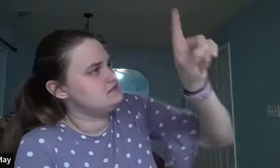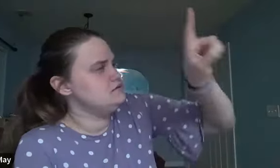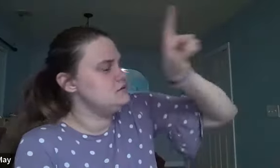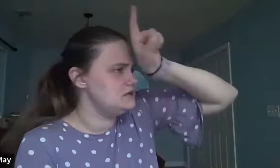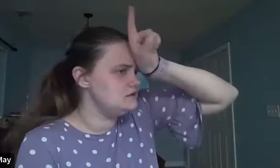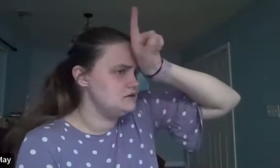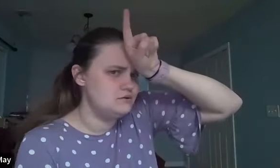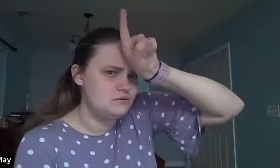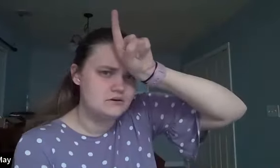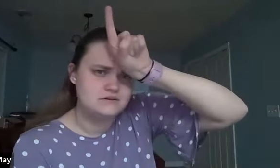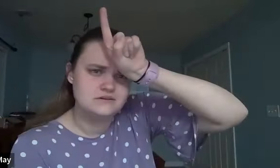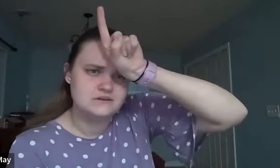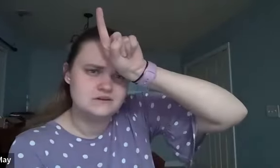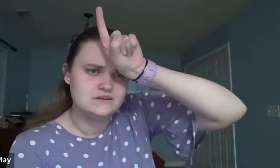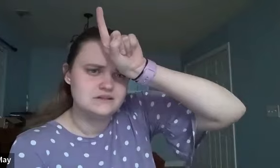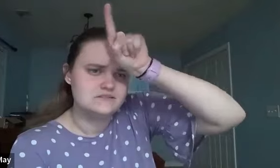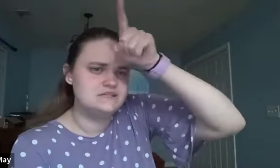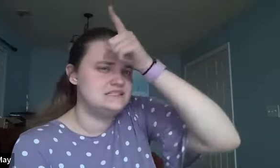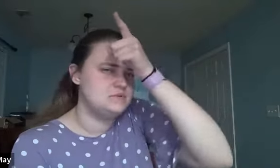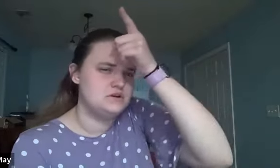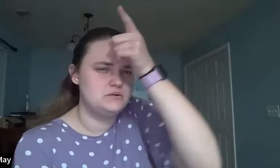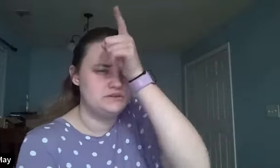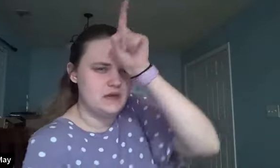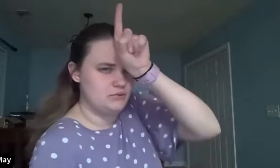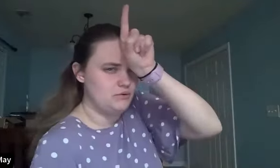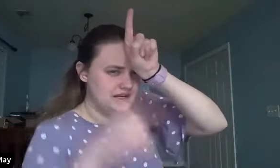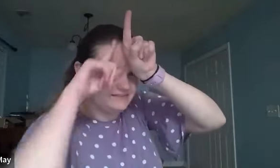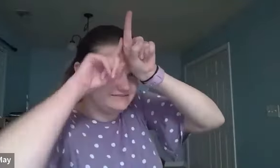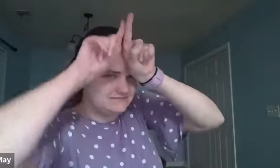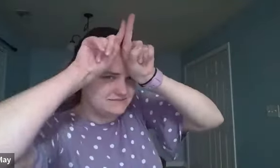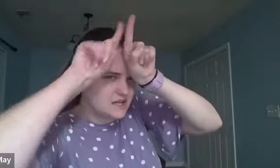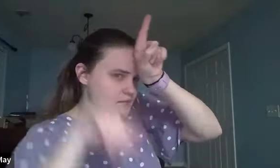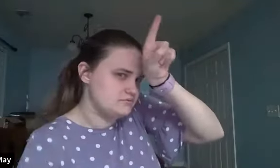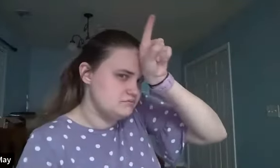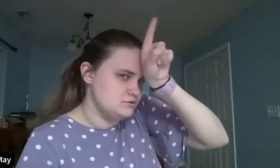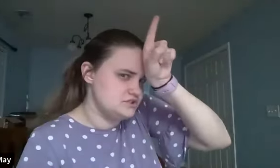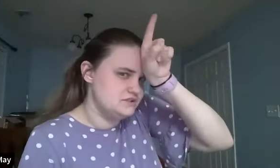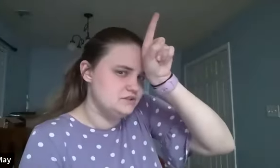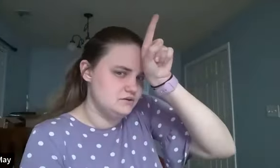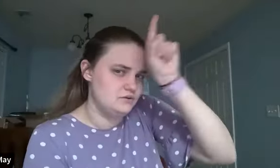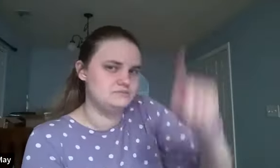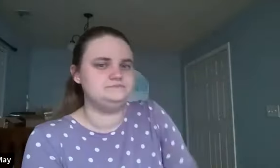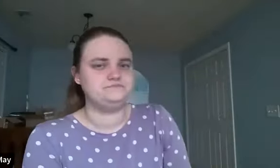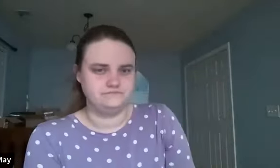do it. Unicorn. It's very similar with that pointing up motion. Unicorn.